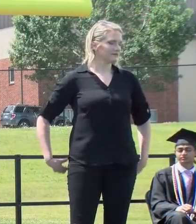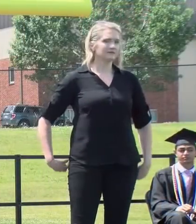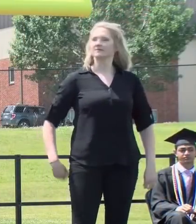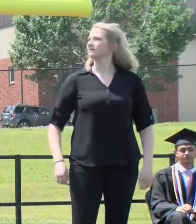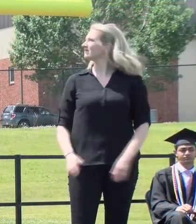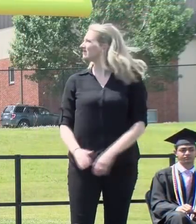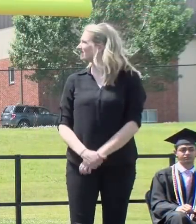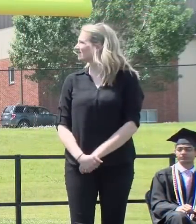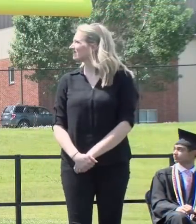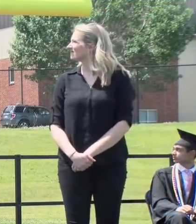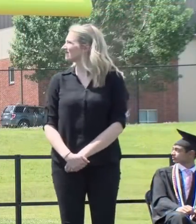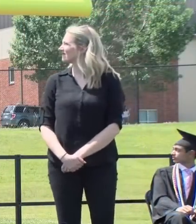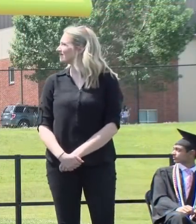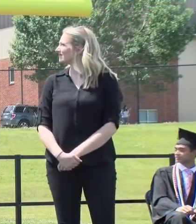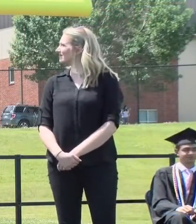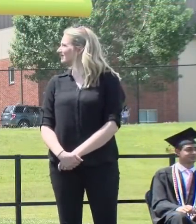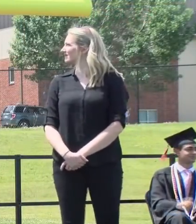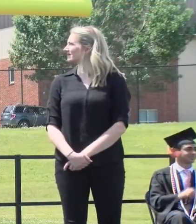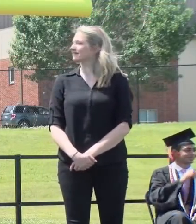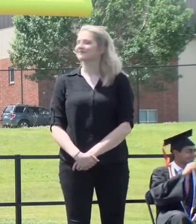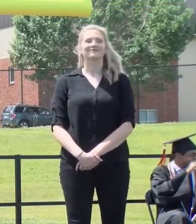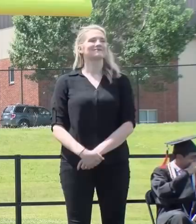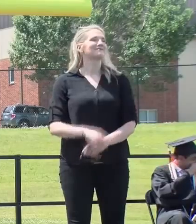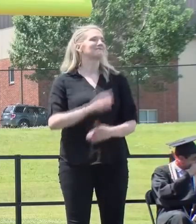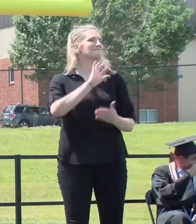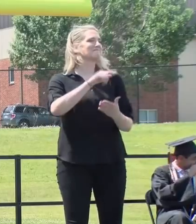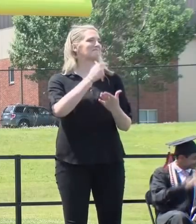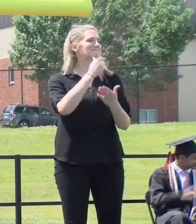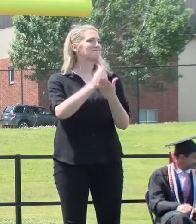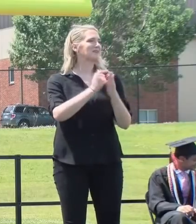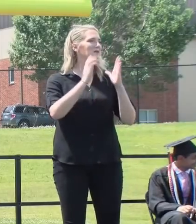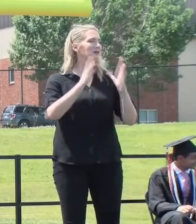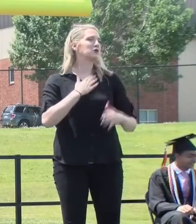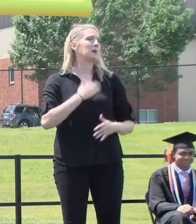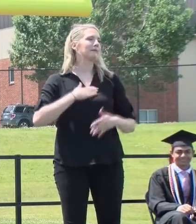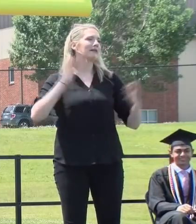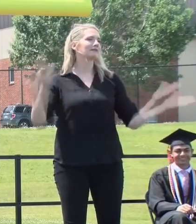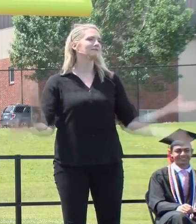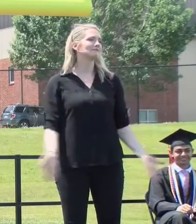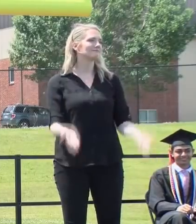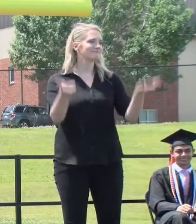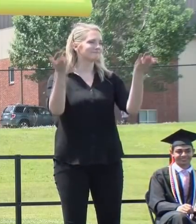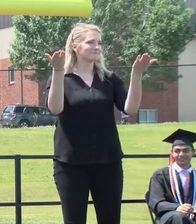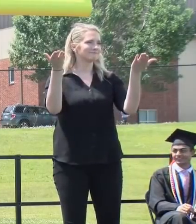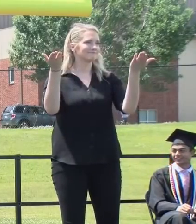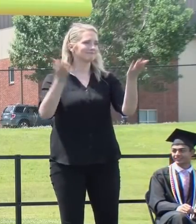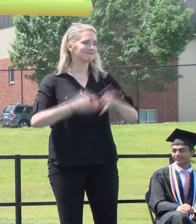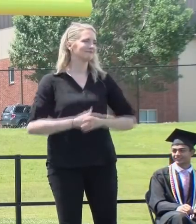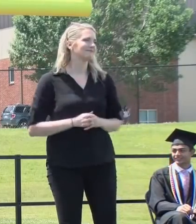Jayanth Saithasia Cheveru. Graduates, please stand.